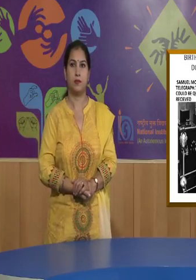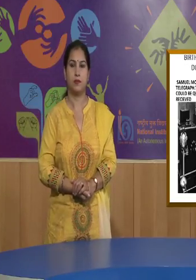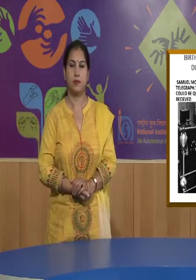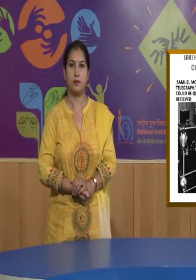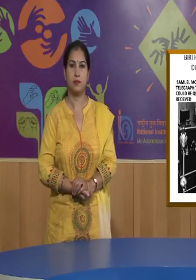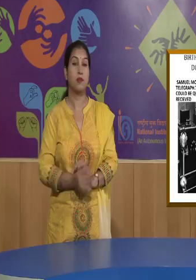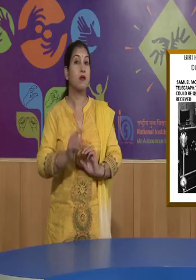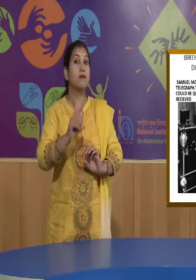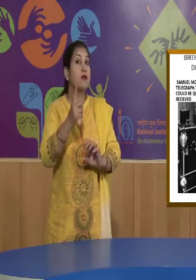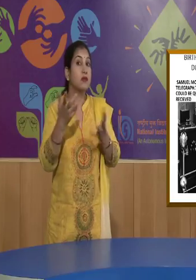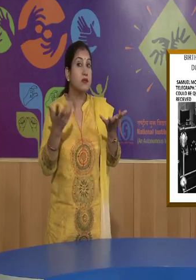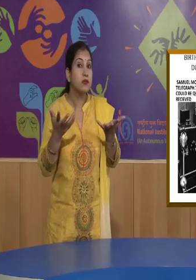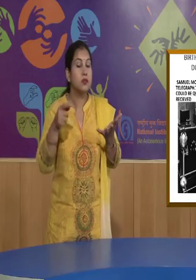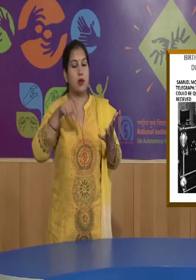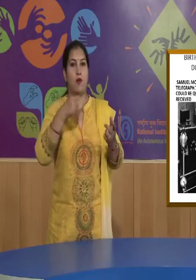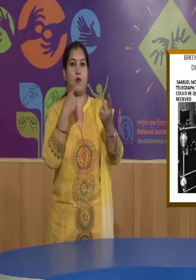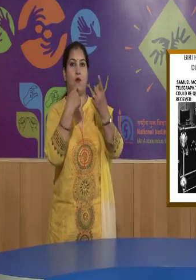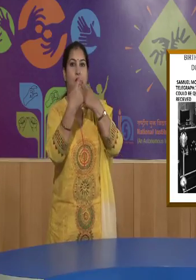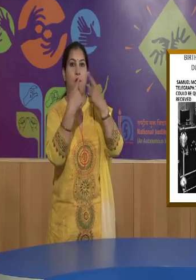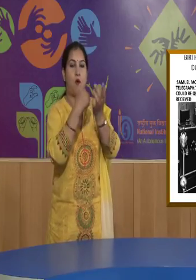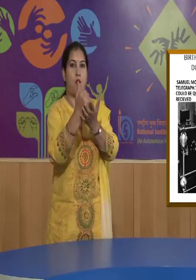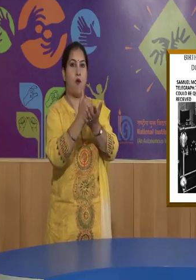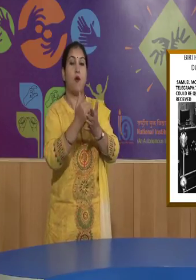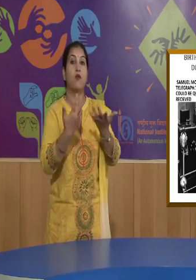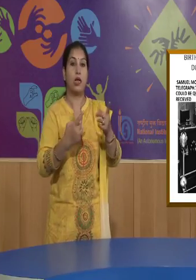First, let us try to know the telegraph better.